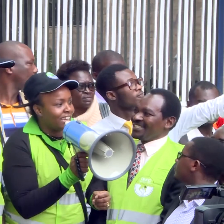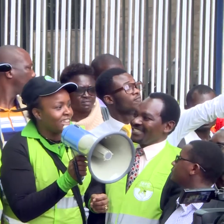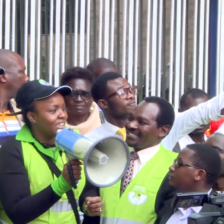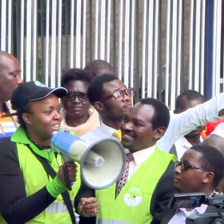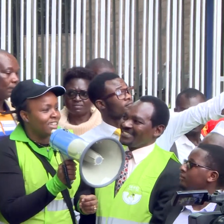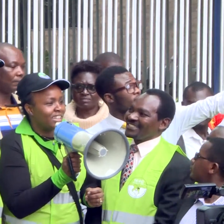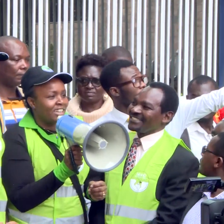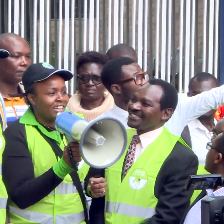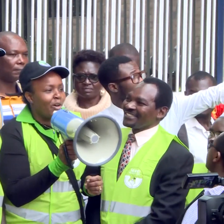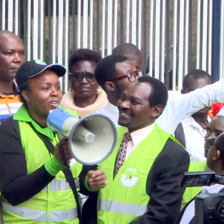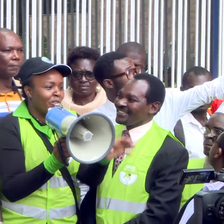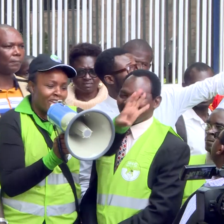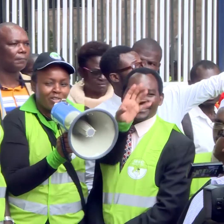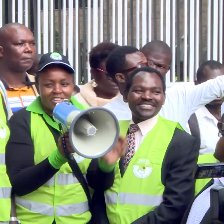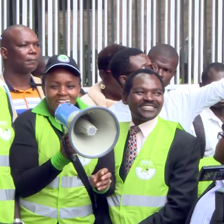Edgar.